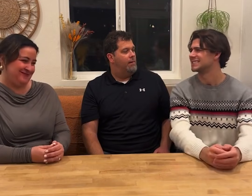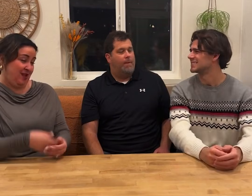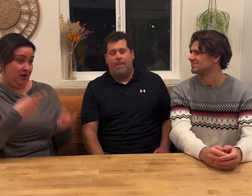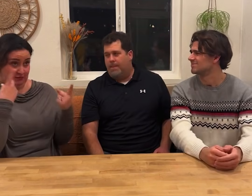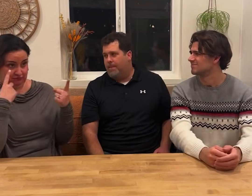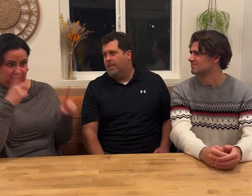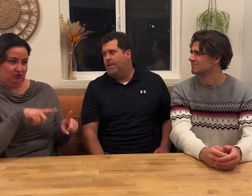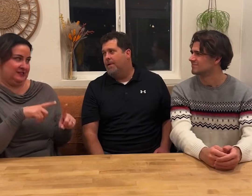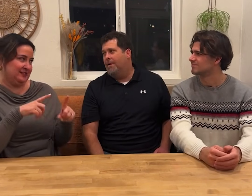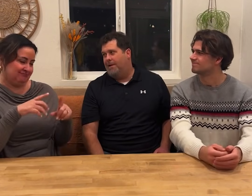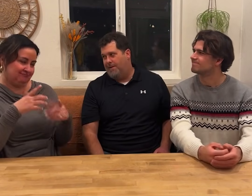Yeah.